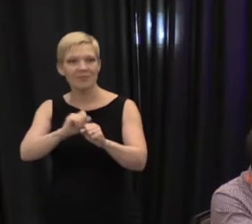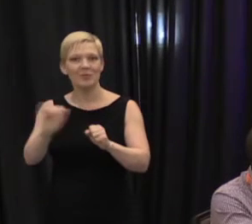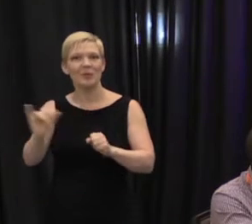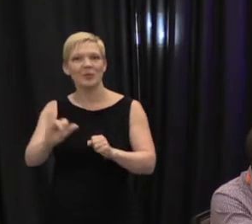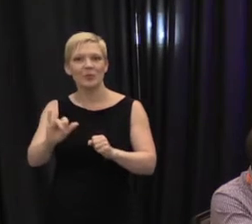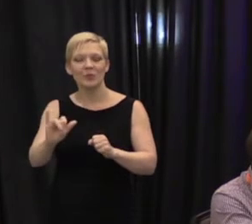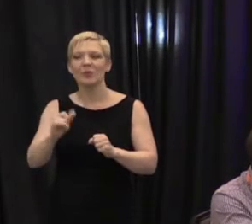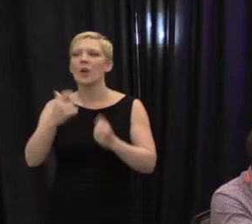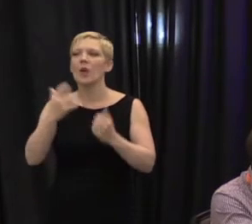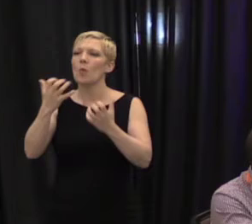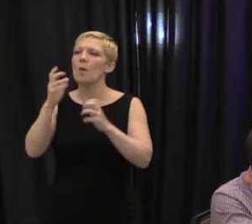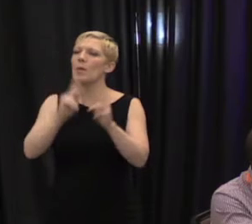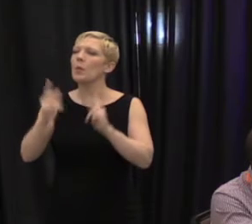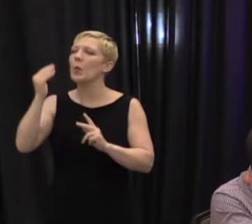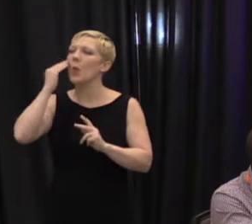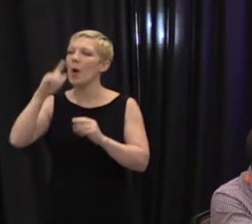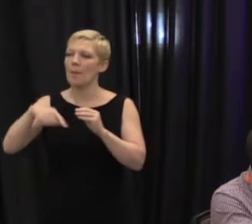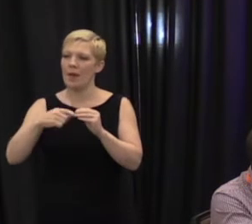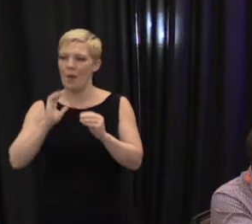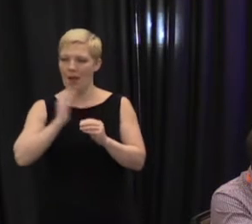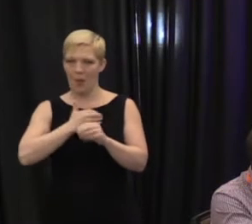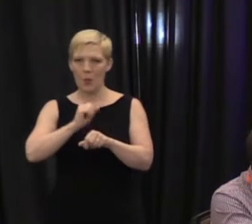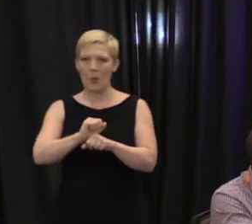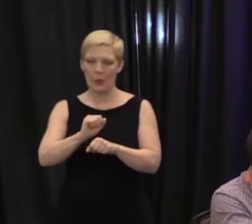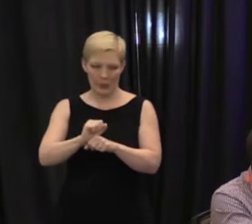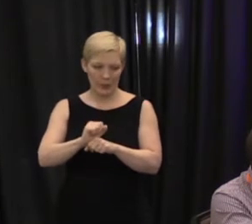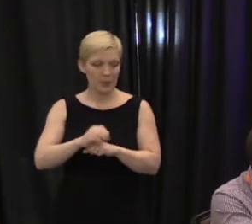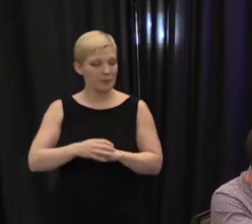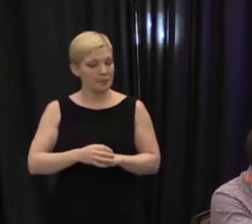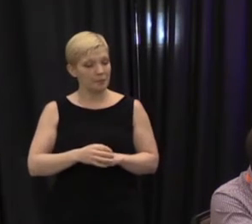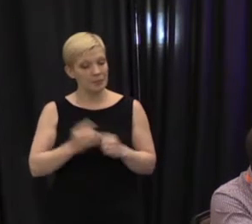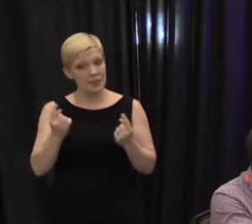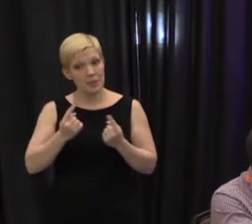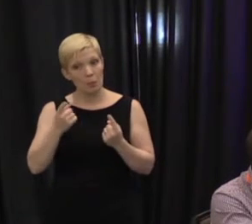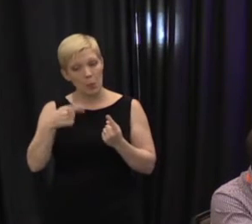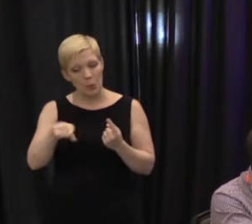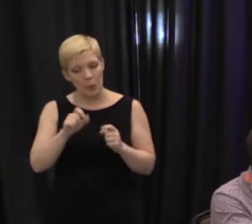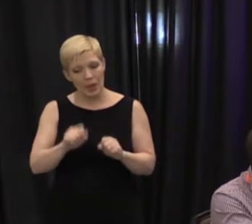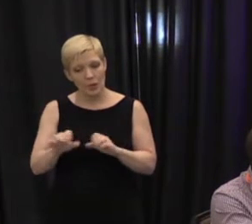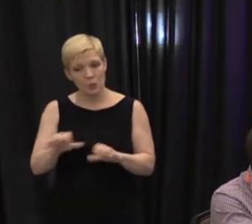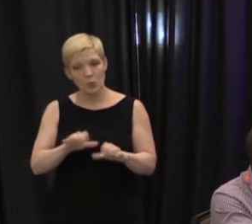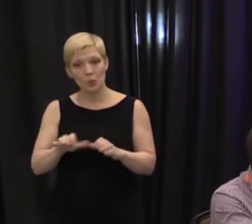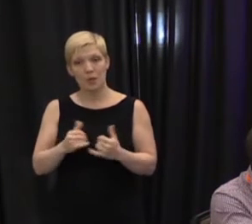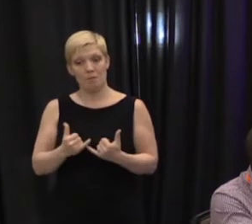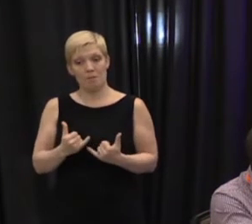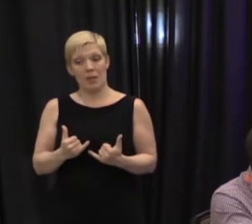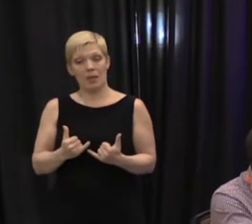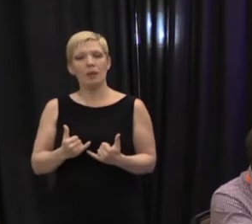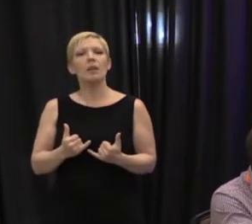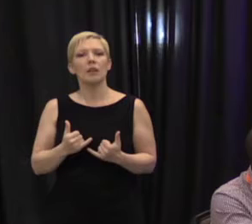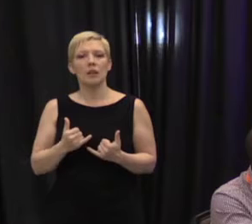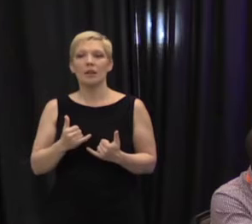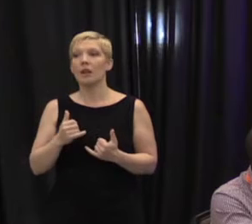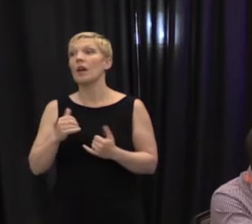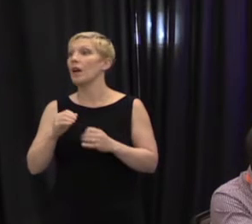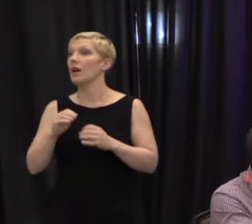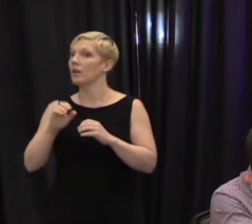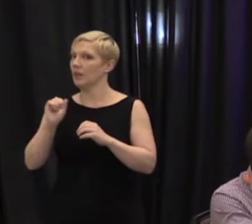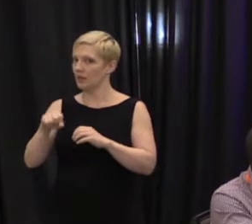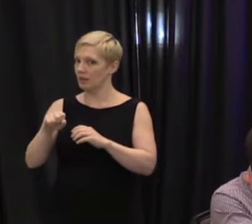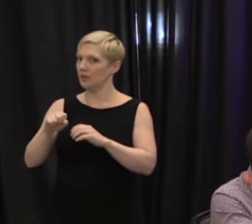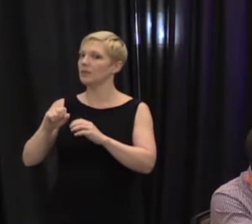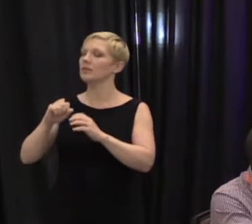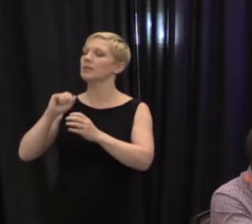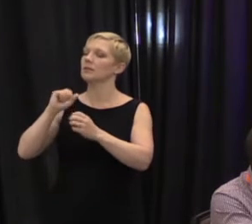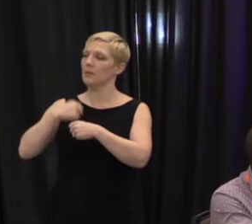would want folks to know about our work. Something that you could do immediately outside of making a donation to your